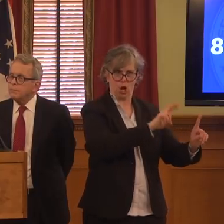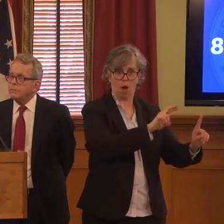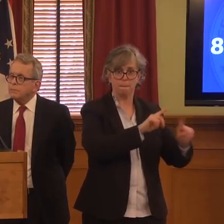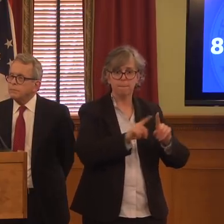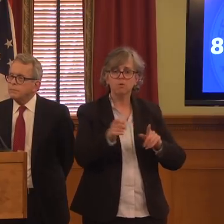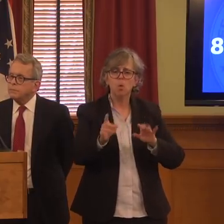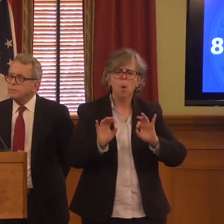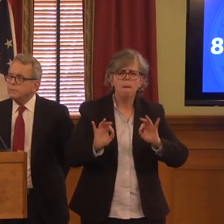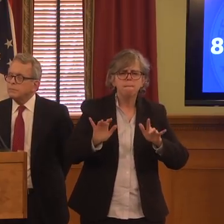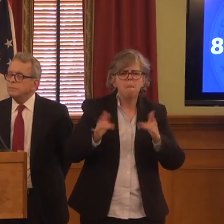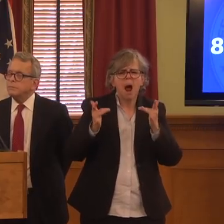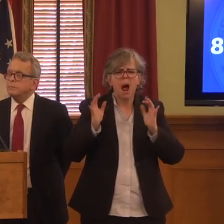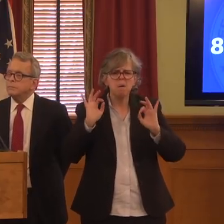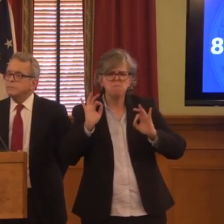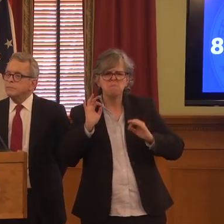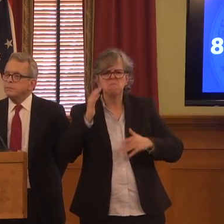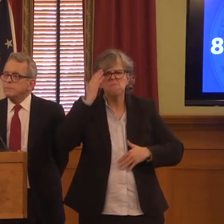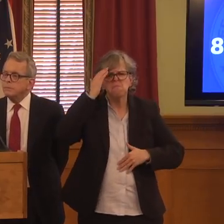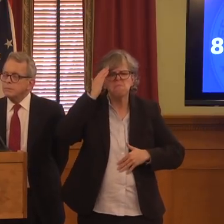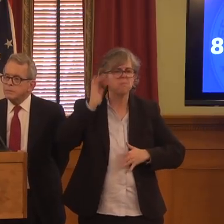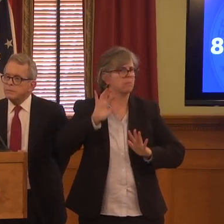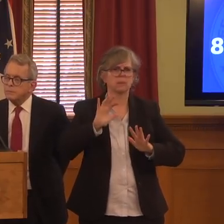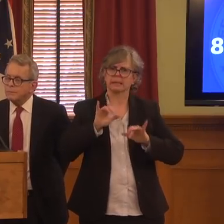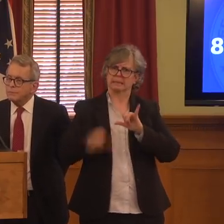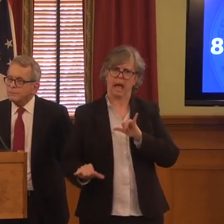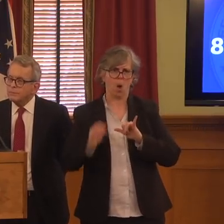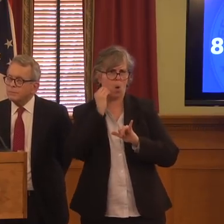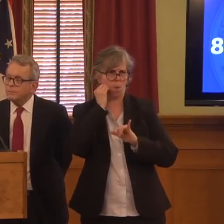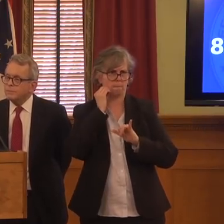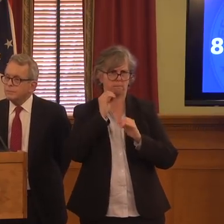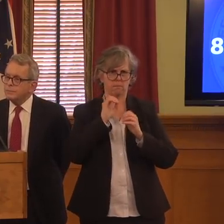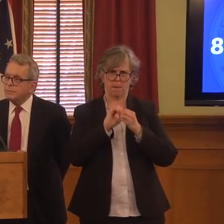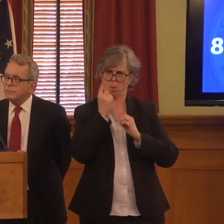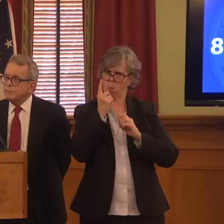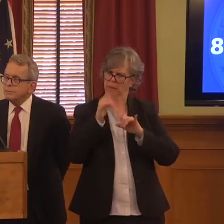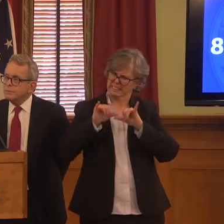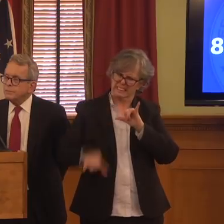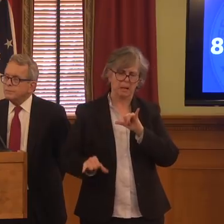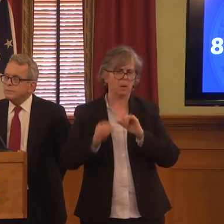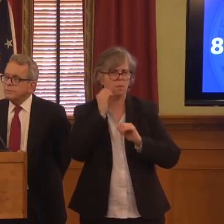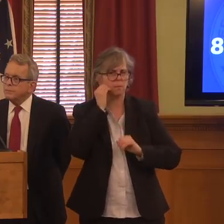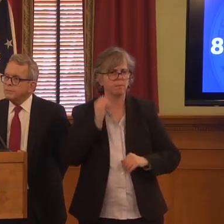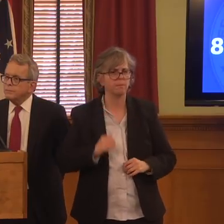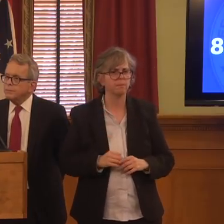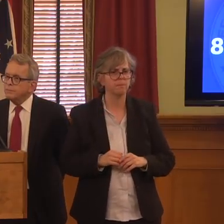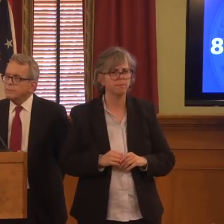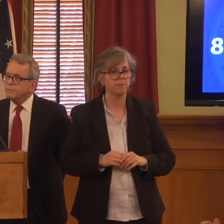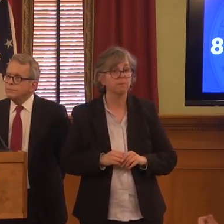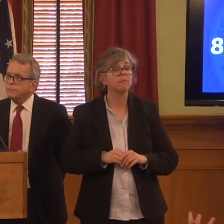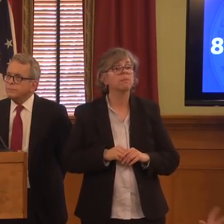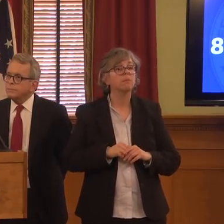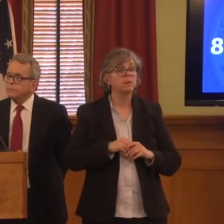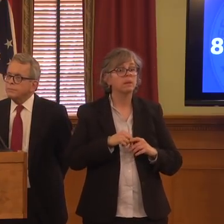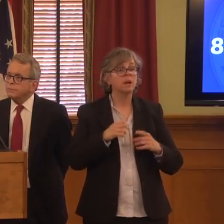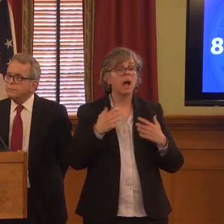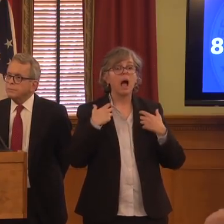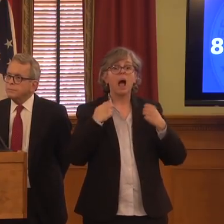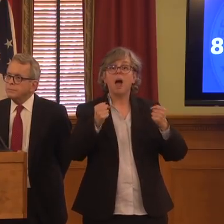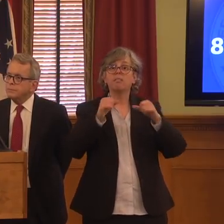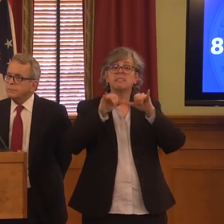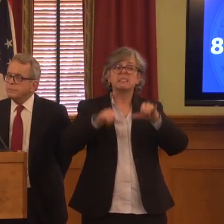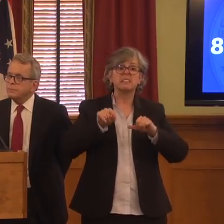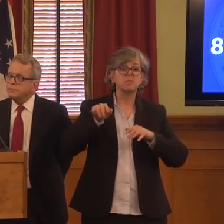Our health systems doing the testing, many of our major health systems have set up things, but they need a doctor's